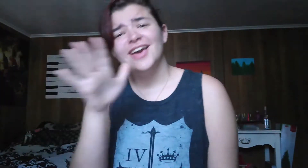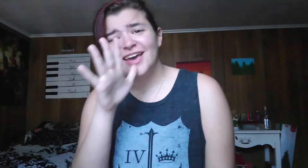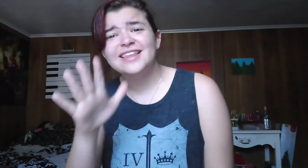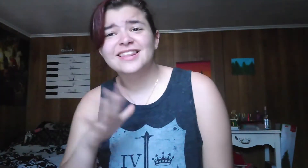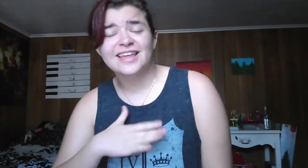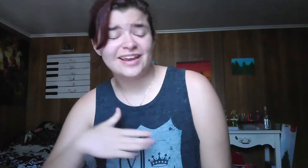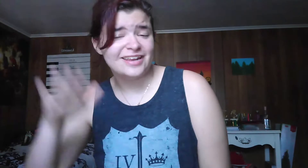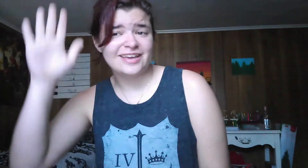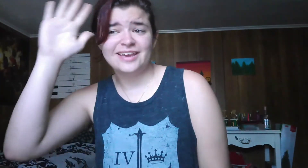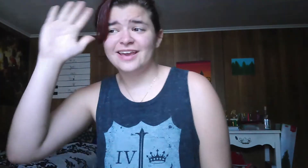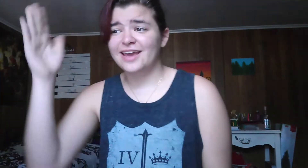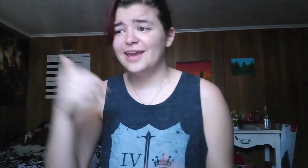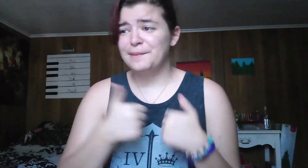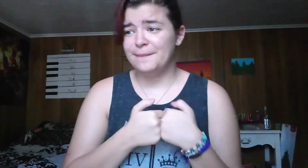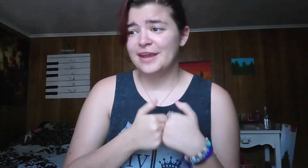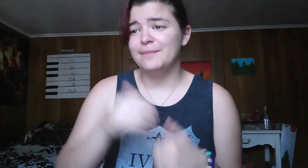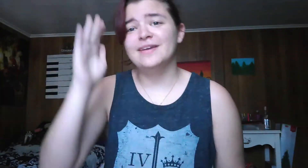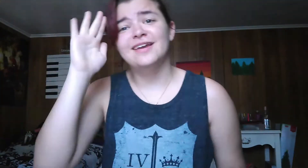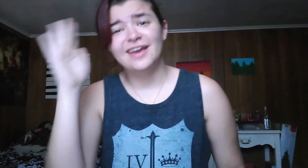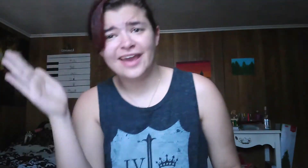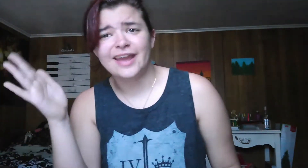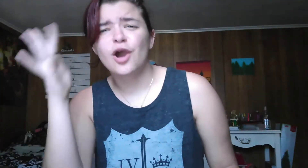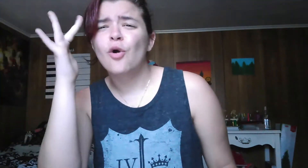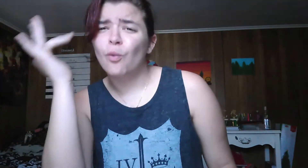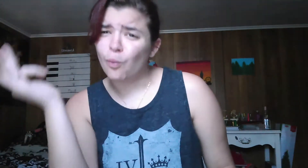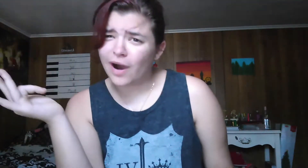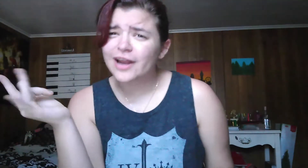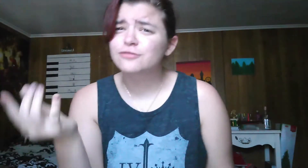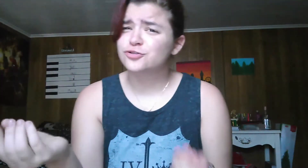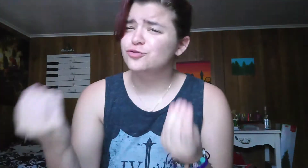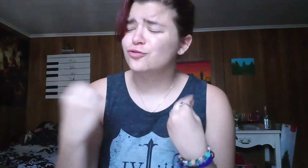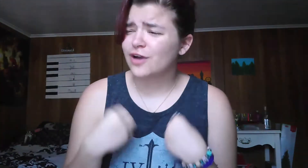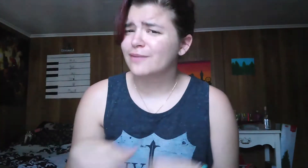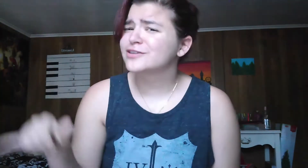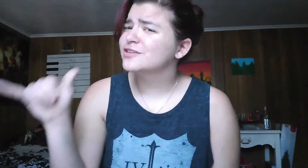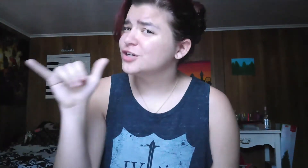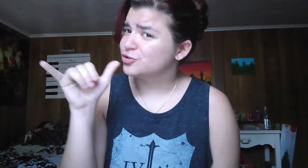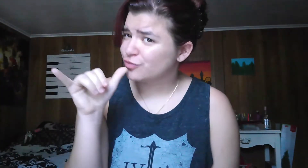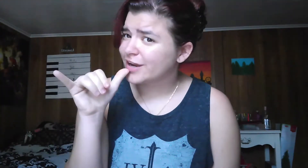Hey lady, hey baby, hey, why don't you grab us a drink?